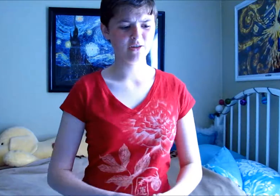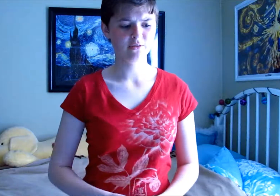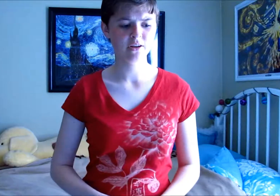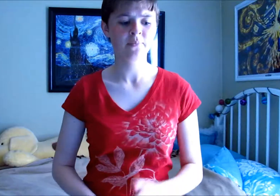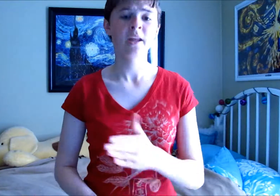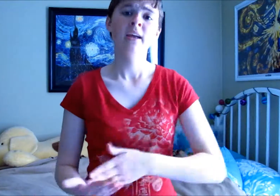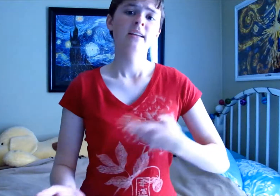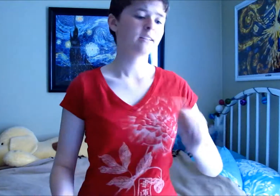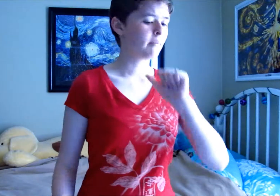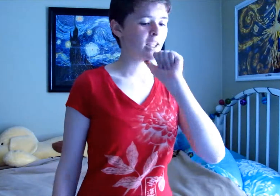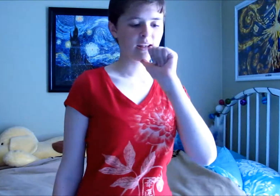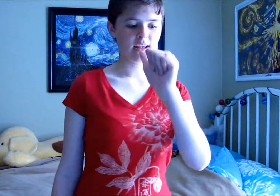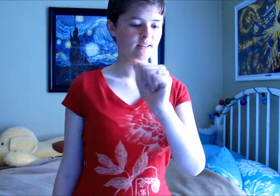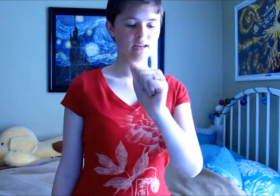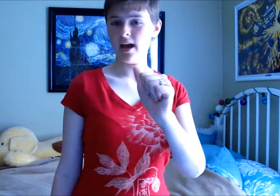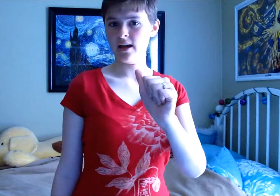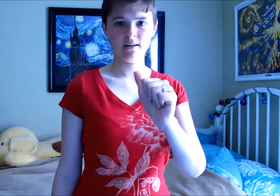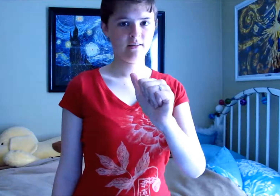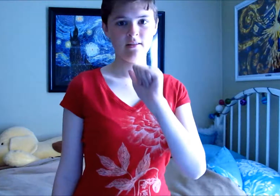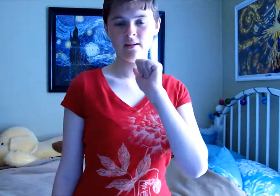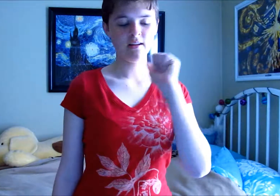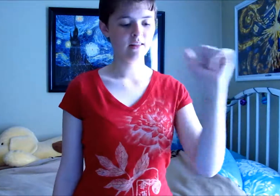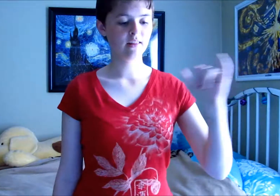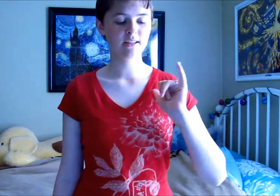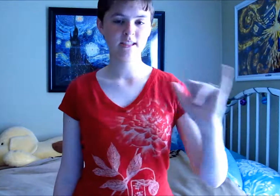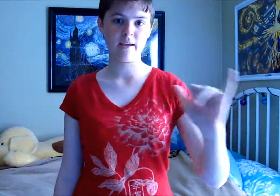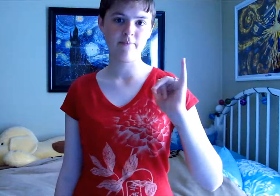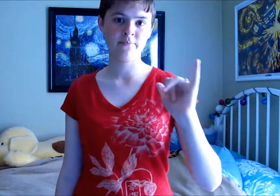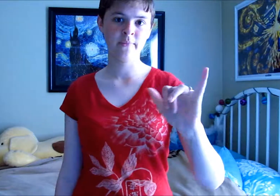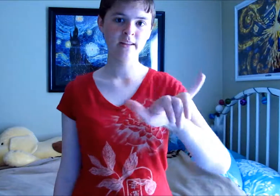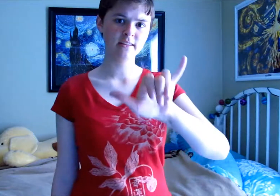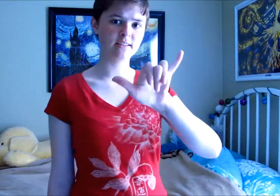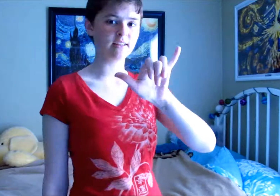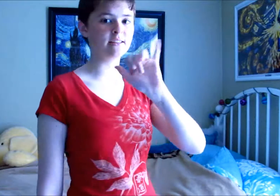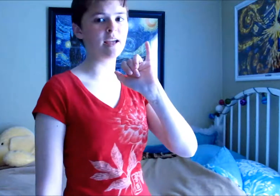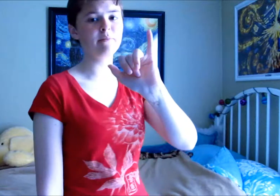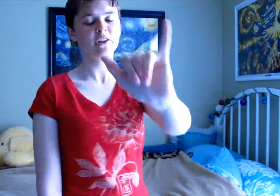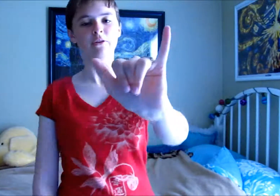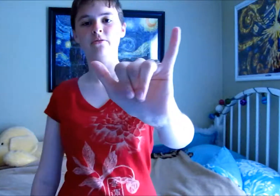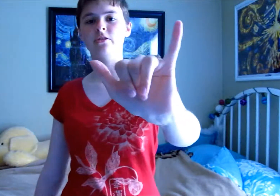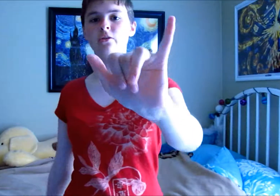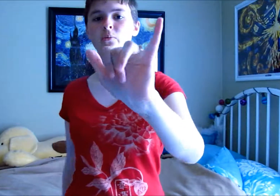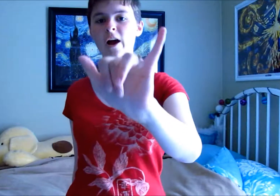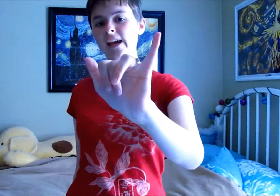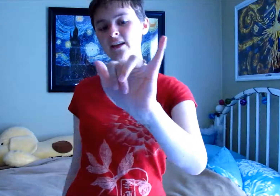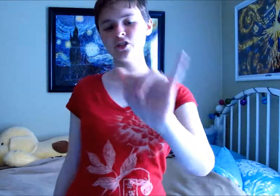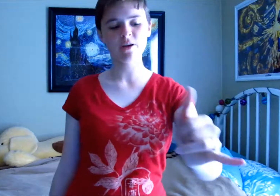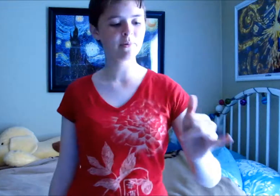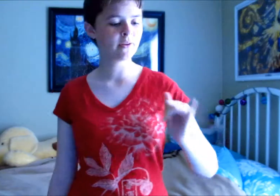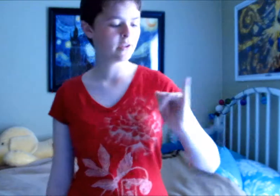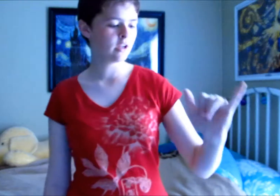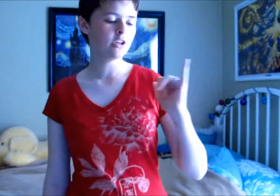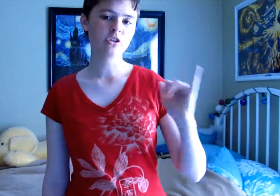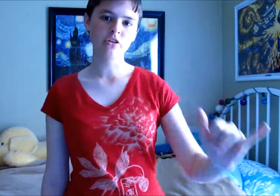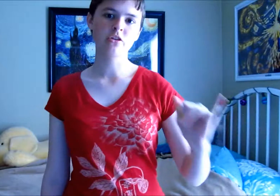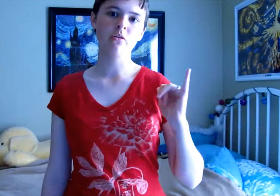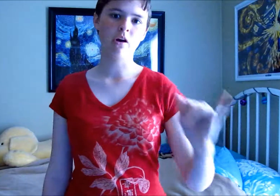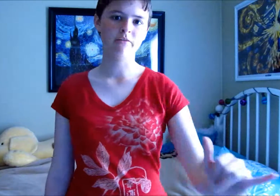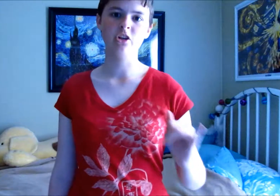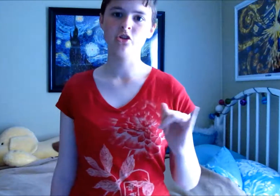So something has not the same. This sign saying you use your Y hand shape, just go off of your